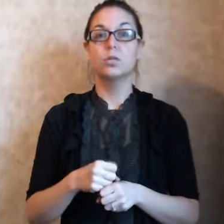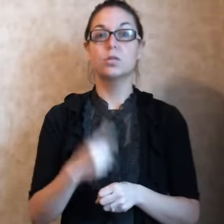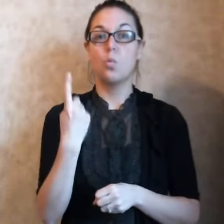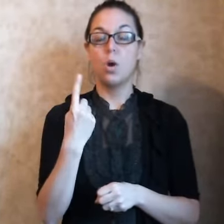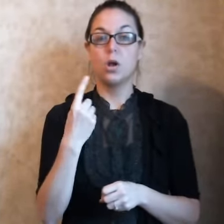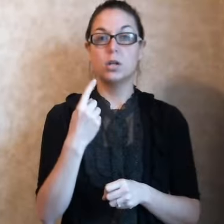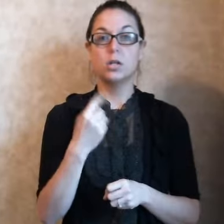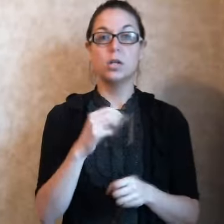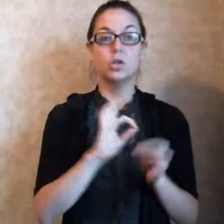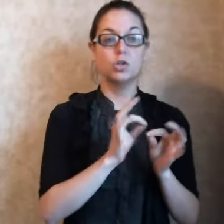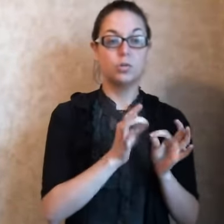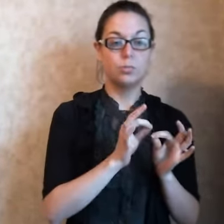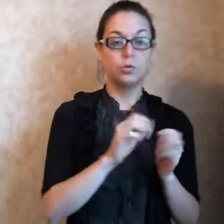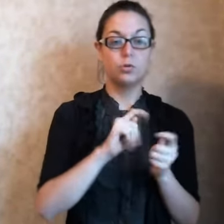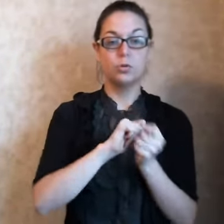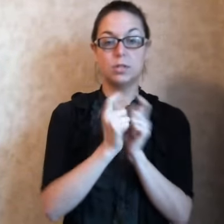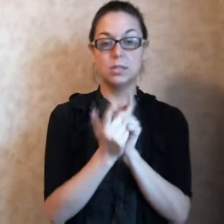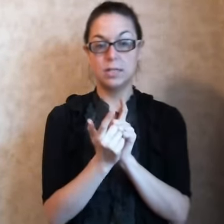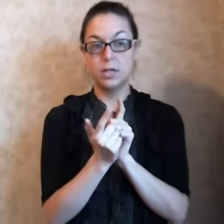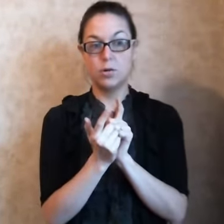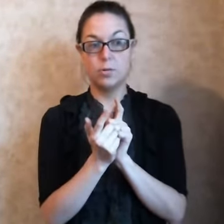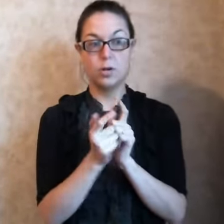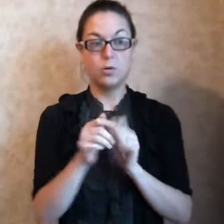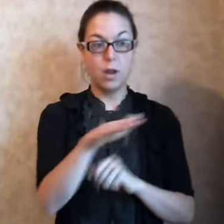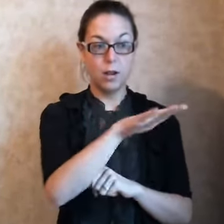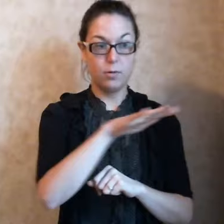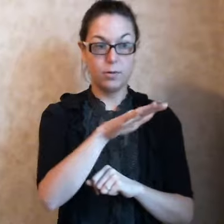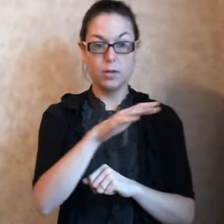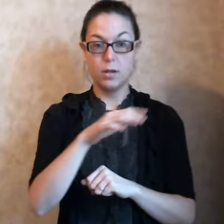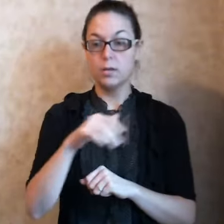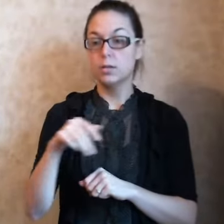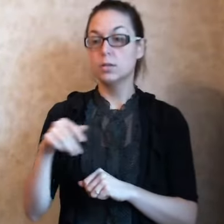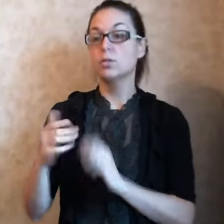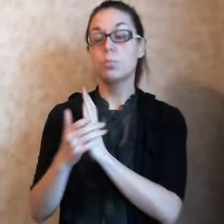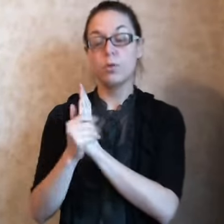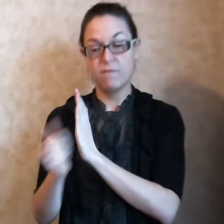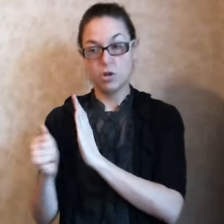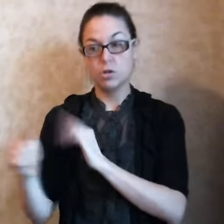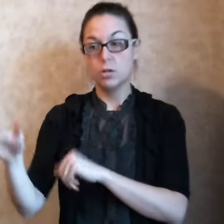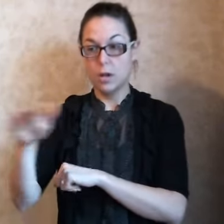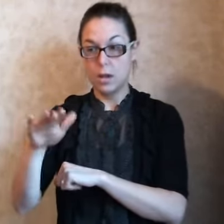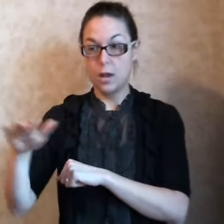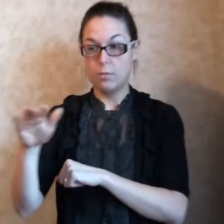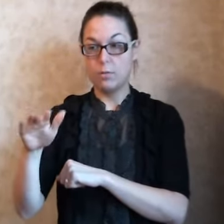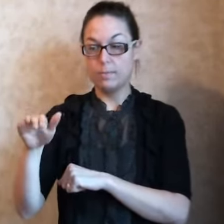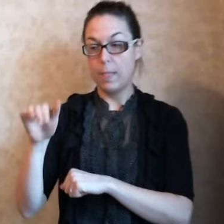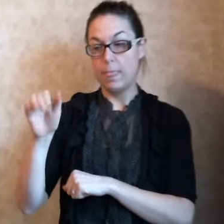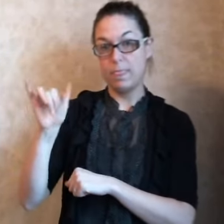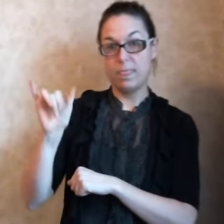there was a professional track, which was a lot of speech